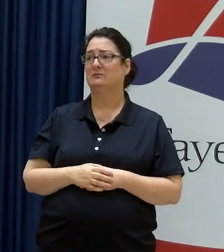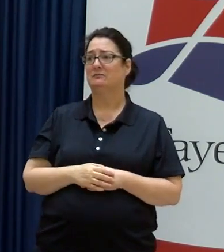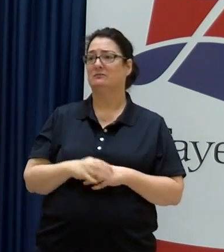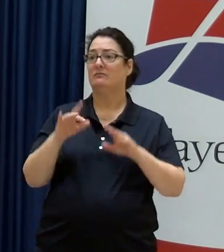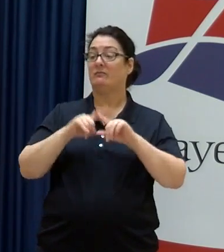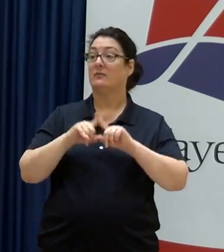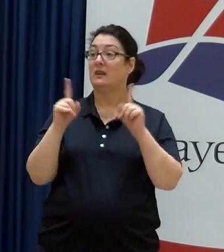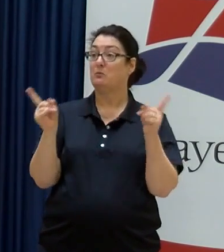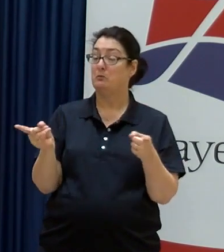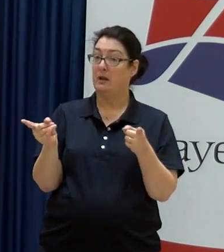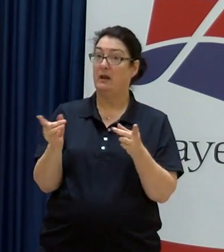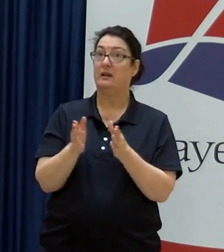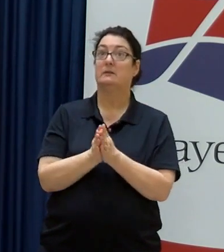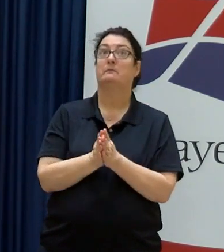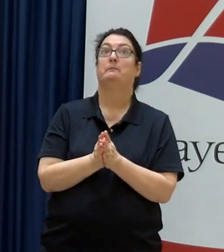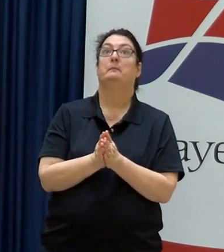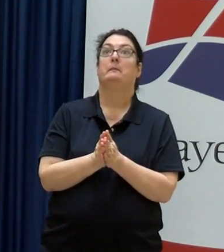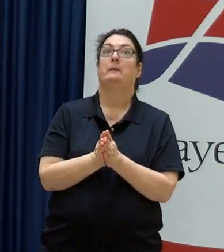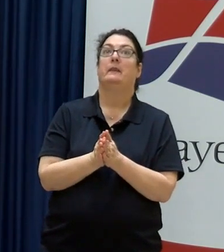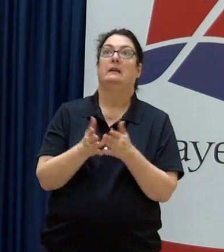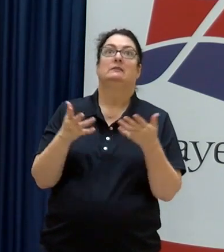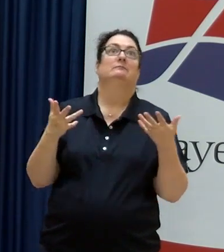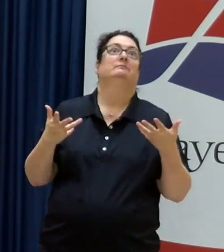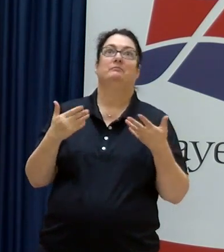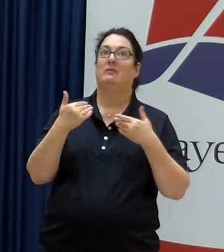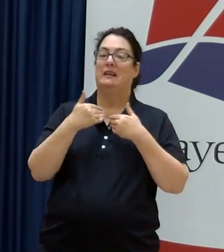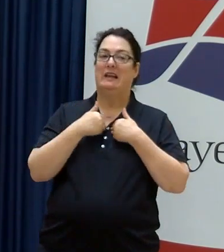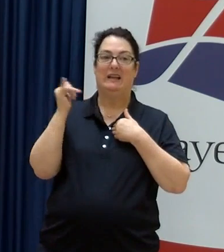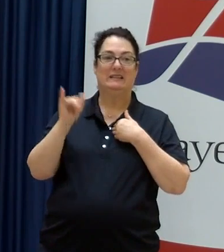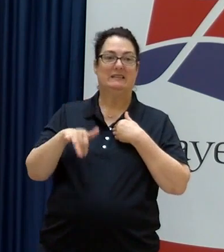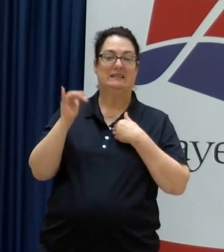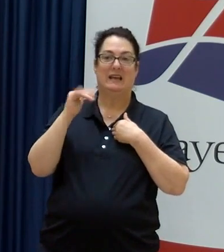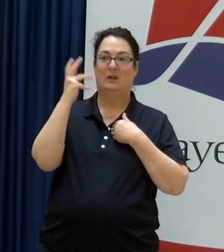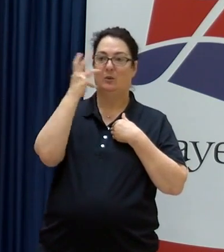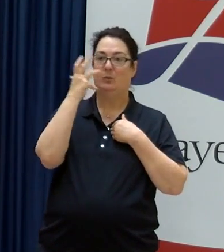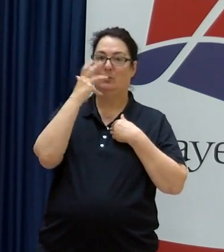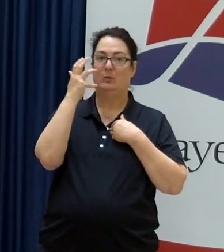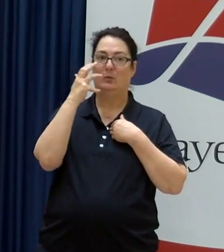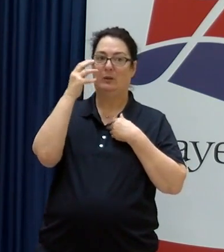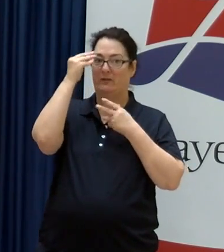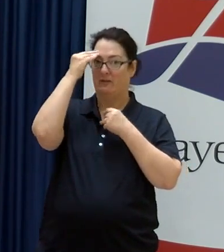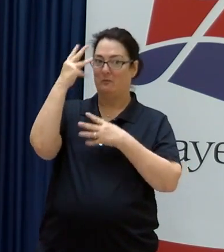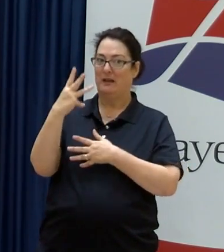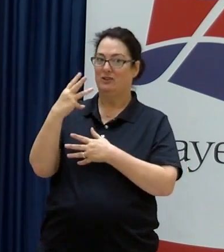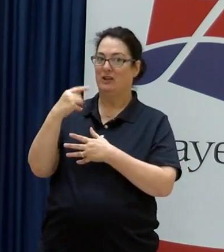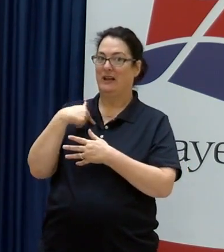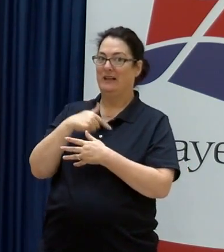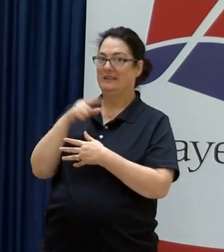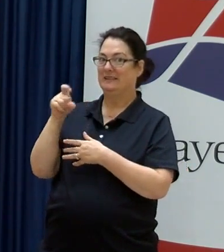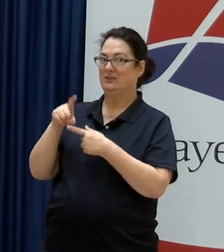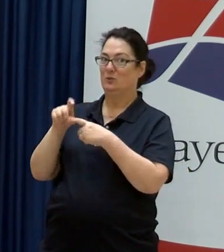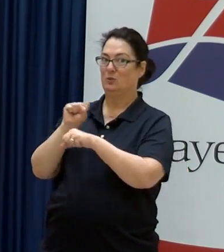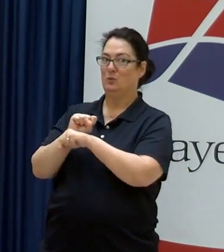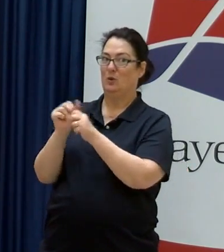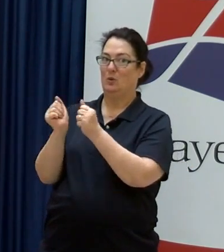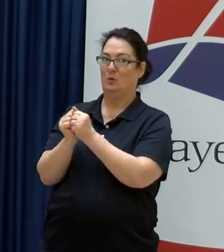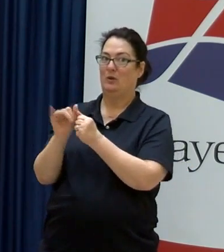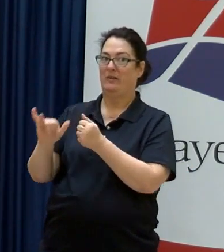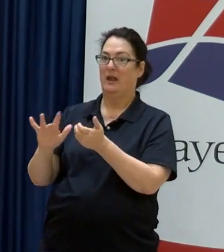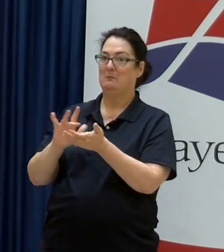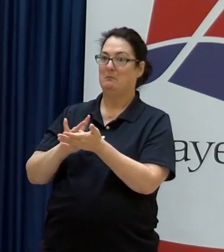But it almost implies as though I'm hiding information. If I had the information, I would tell you, but I also want to work with our public health professionals to make sure that we give